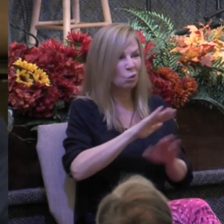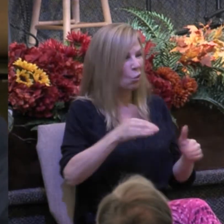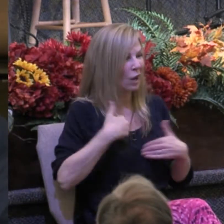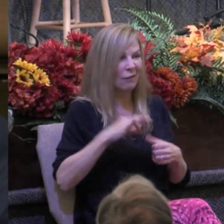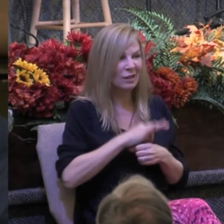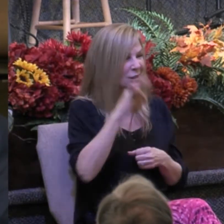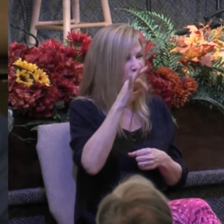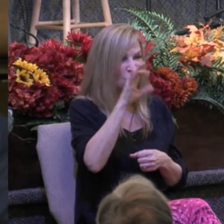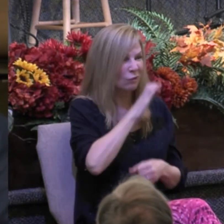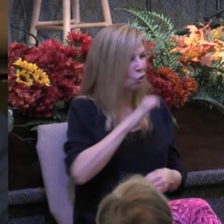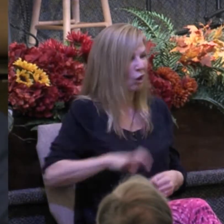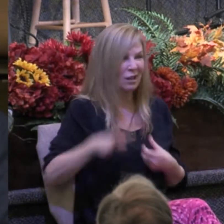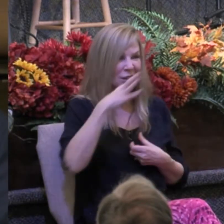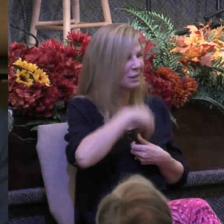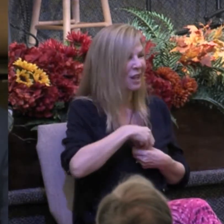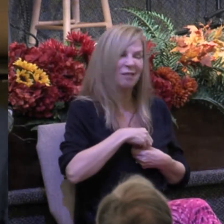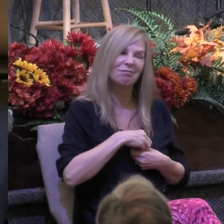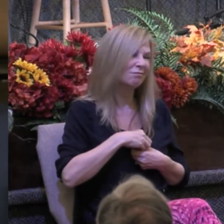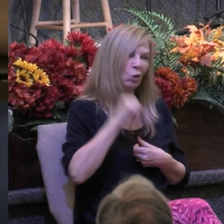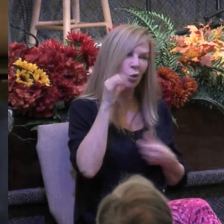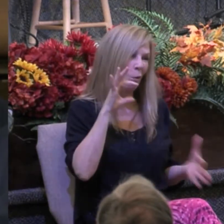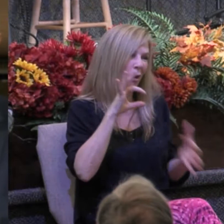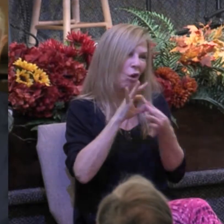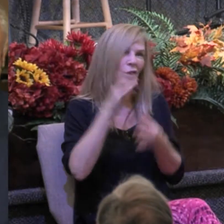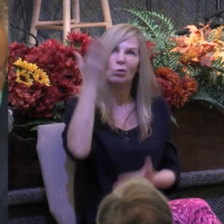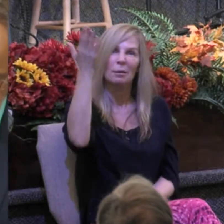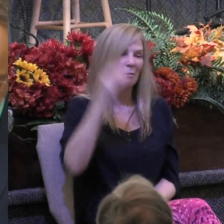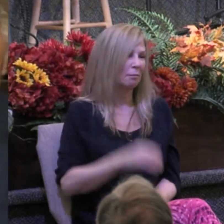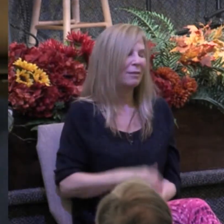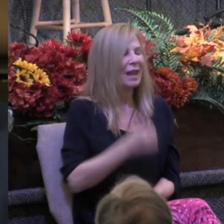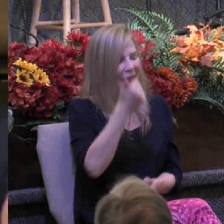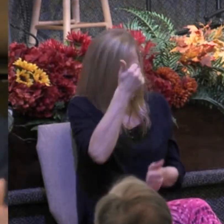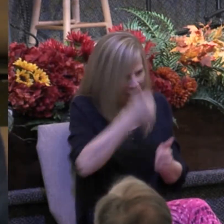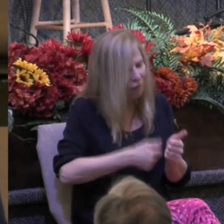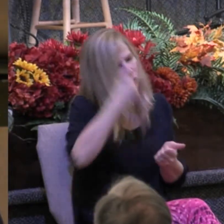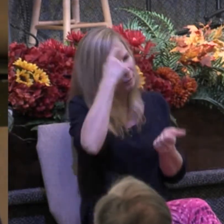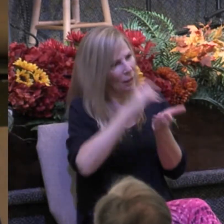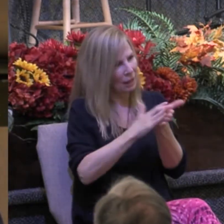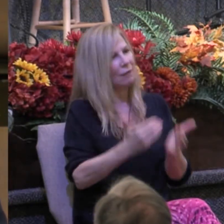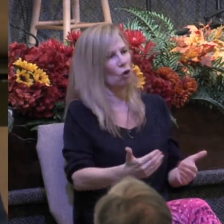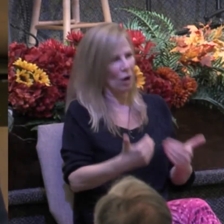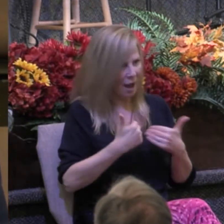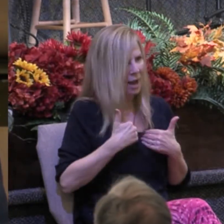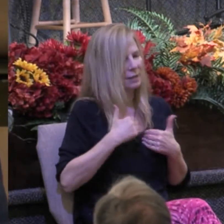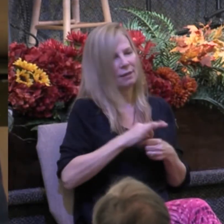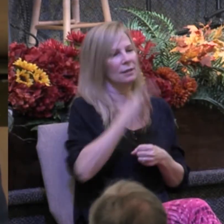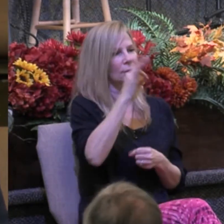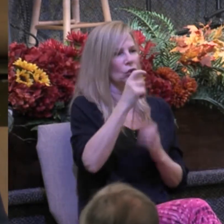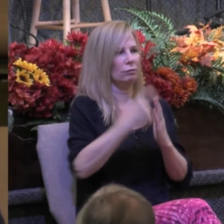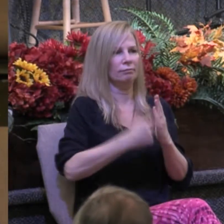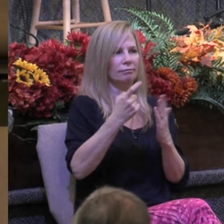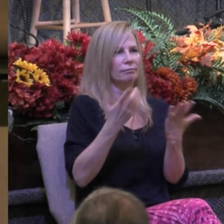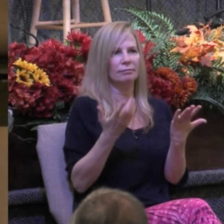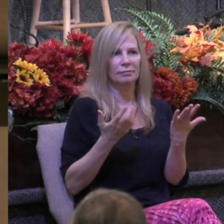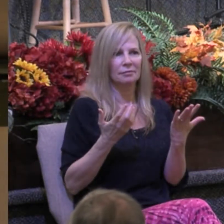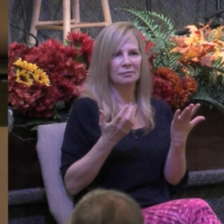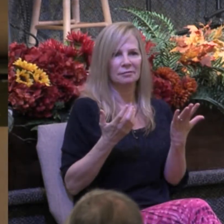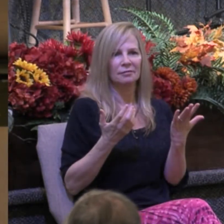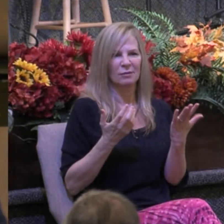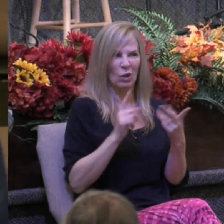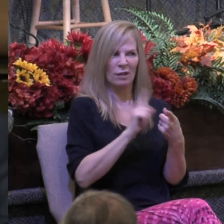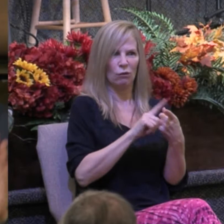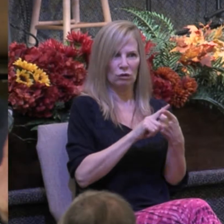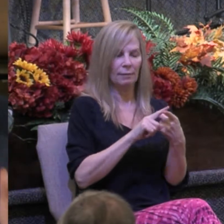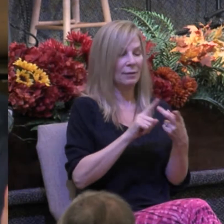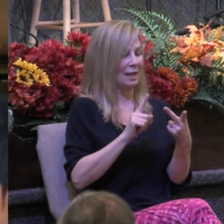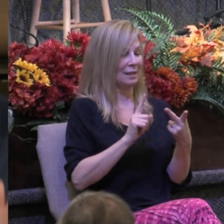of Christ, you don't belong to him. Every believer has the Spirit. Now, the second truth that I want you to see about the baptism with the Holy Spirit